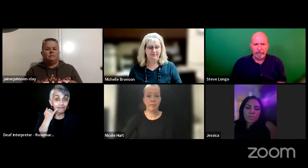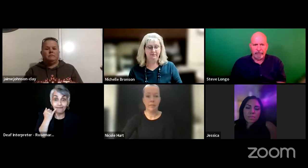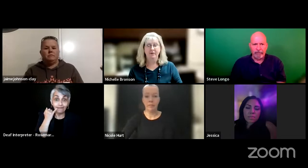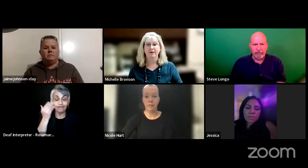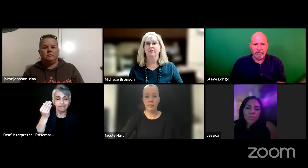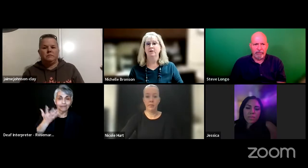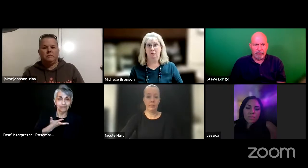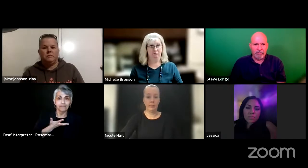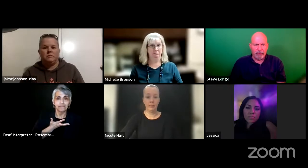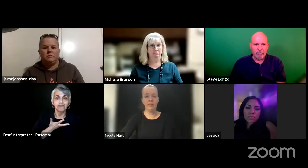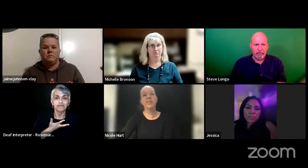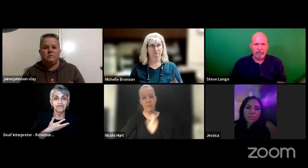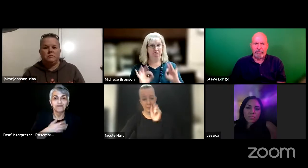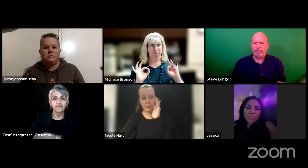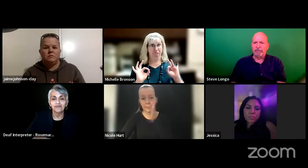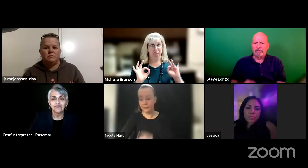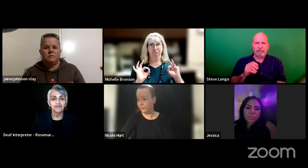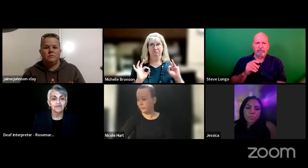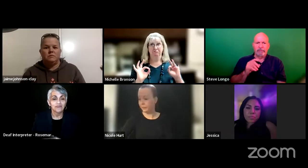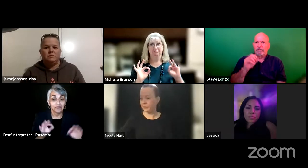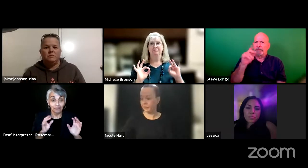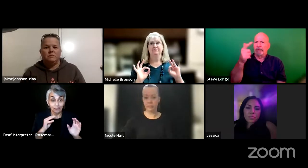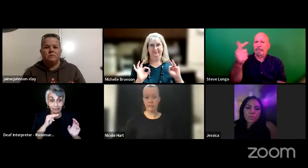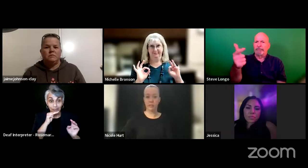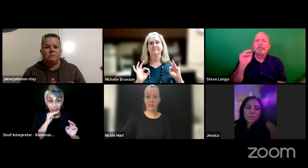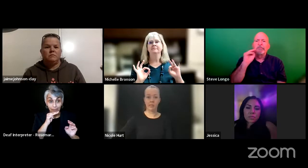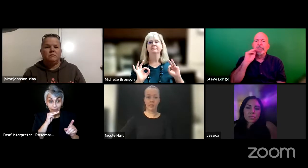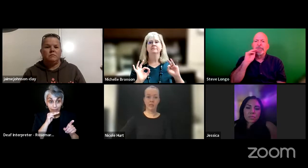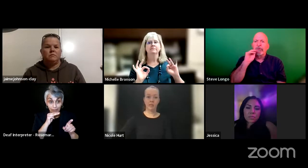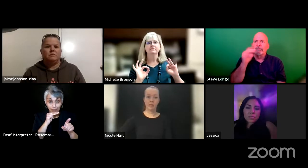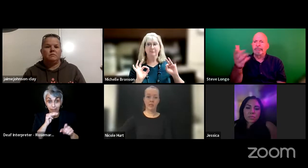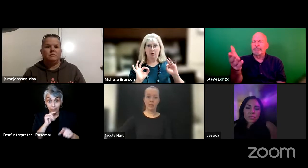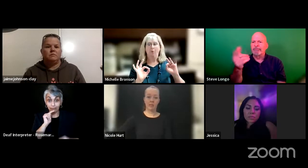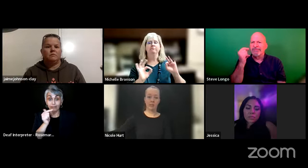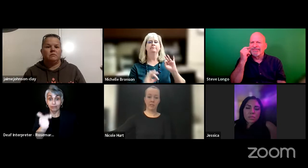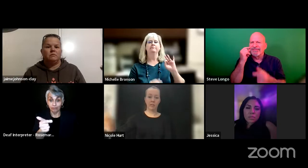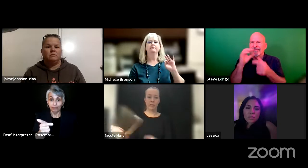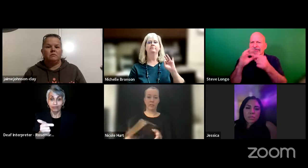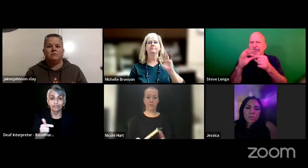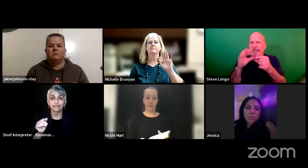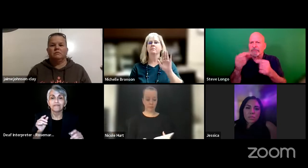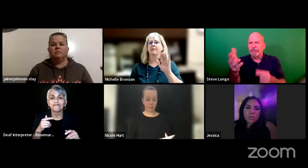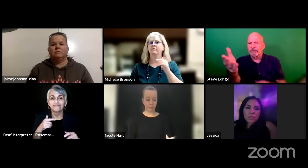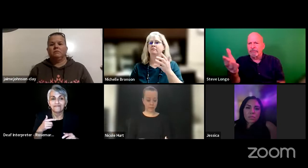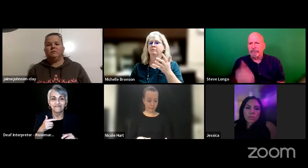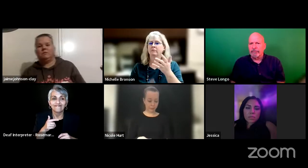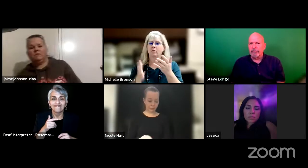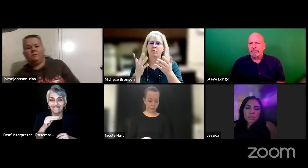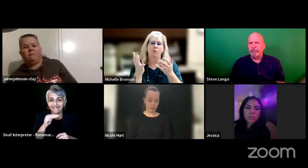Okay, if you don't find it, let me know and I will get that to you. I will do that.